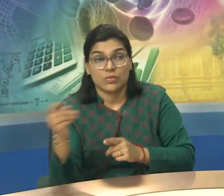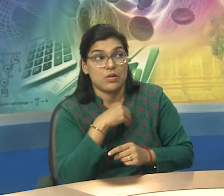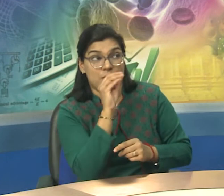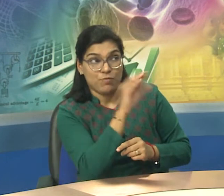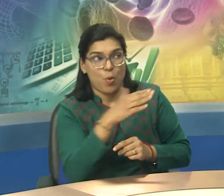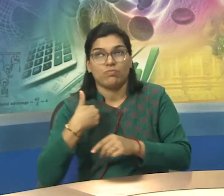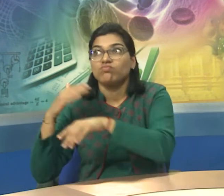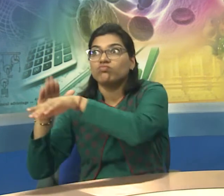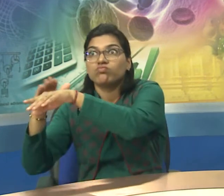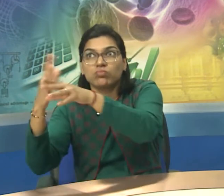acquiring